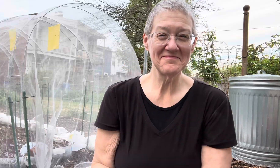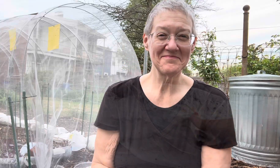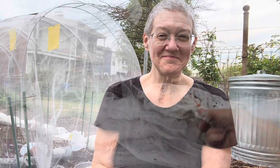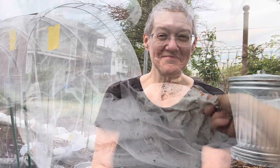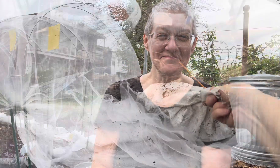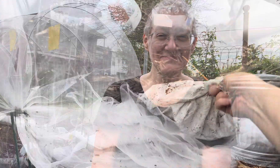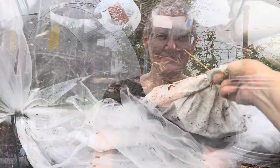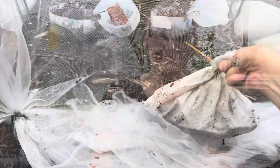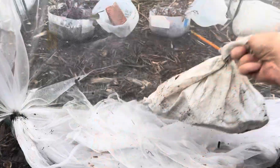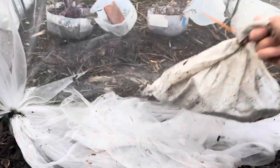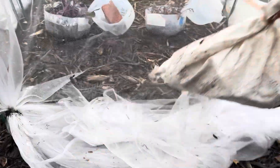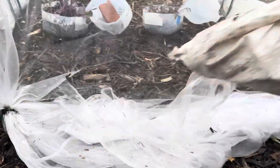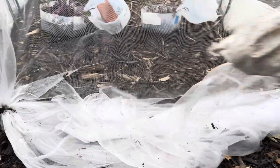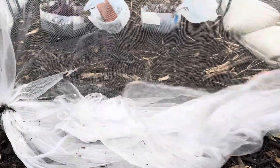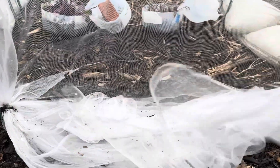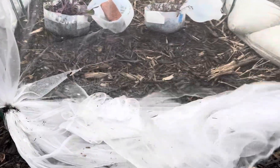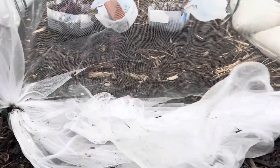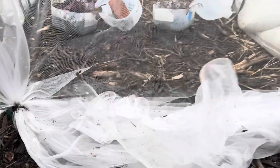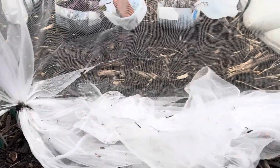lower temperatures.